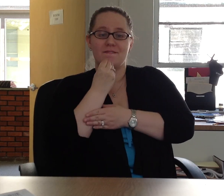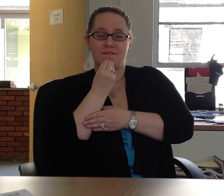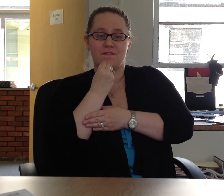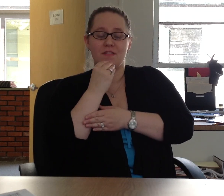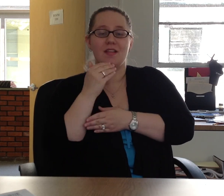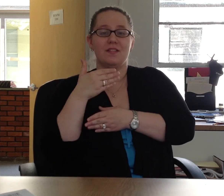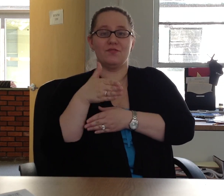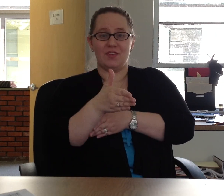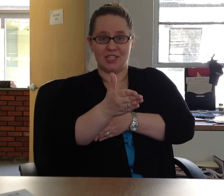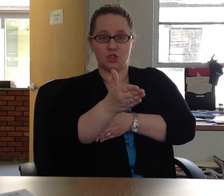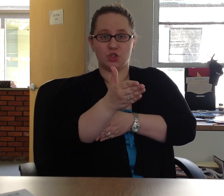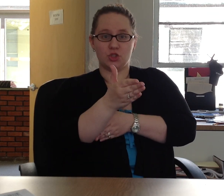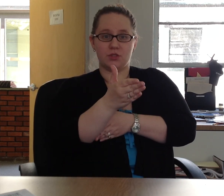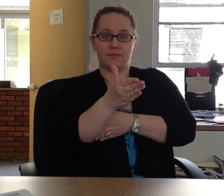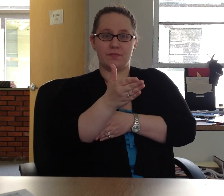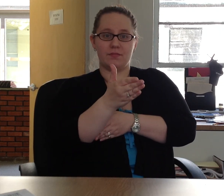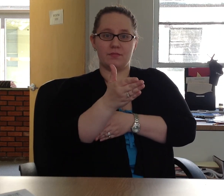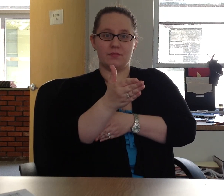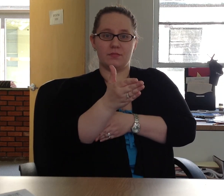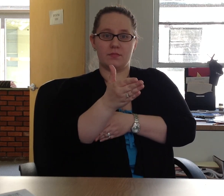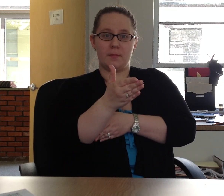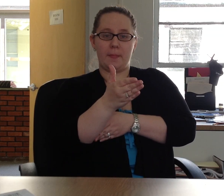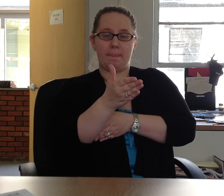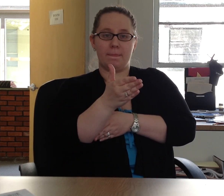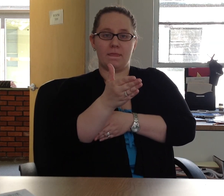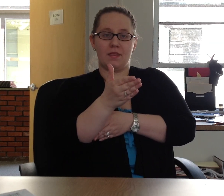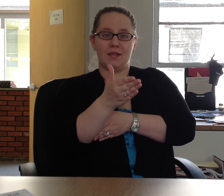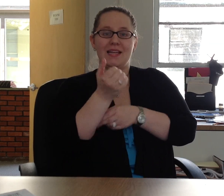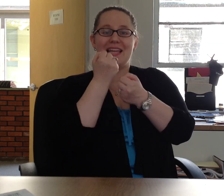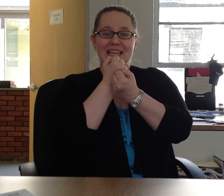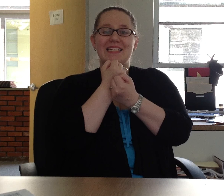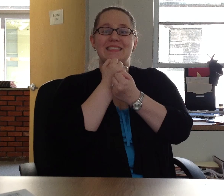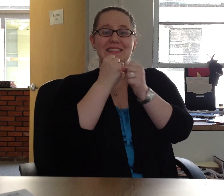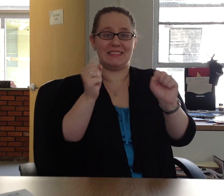for specific time period and temperature.